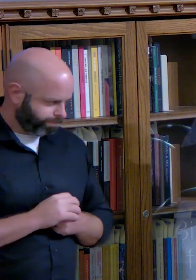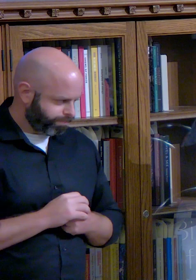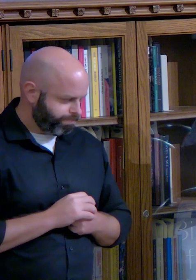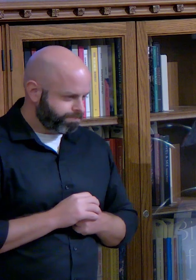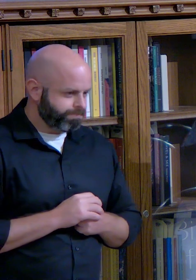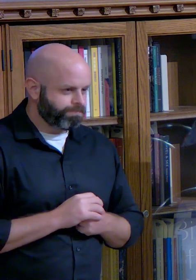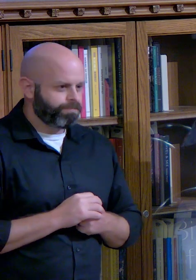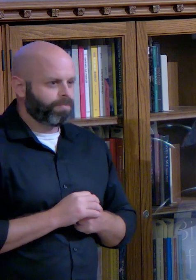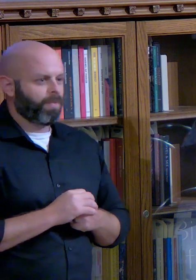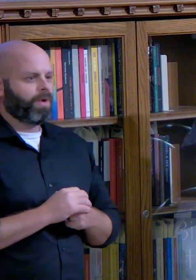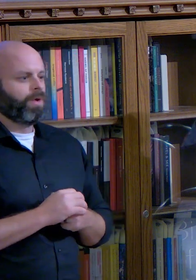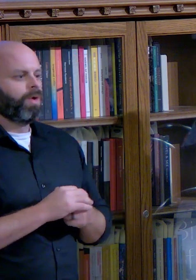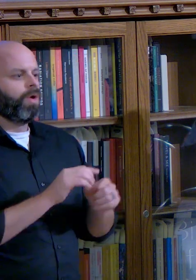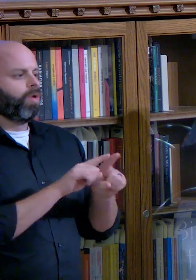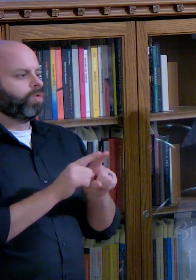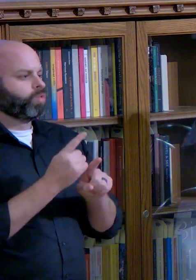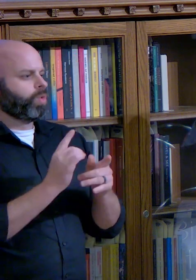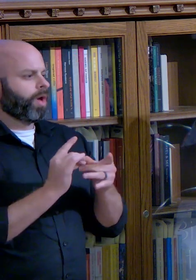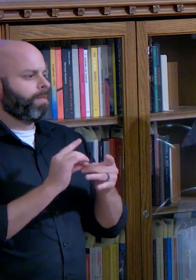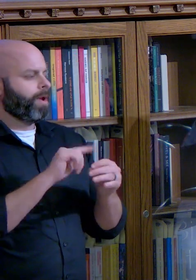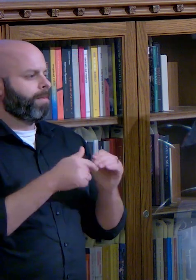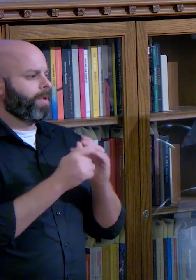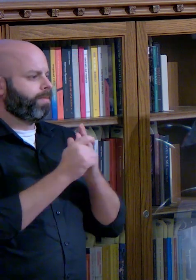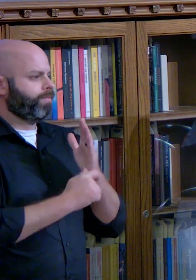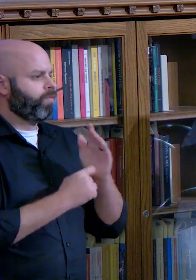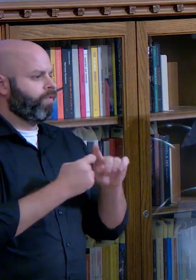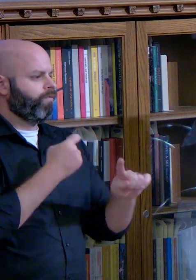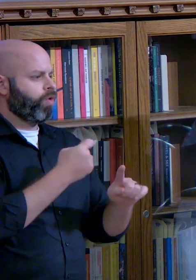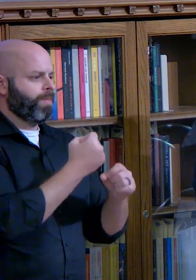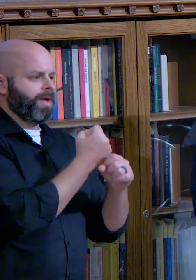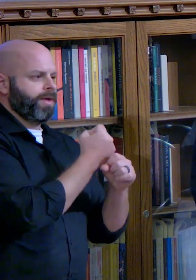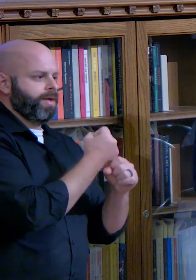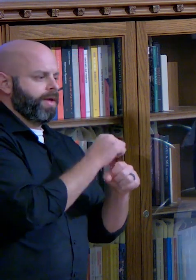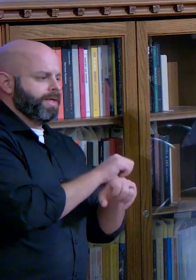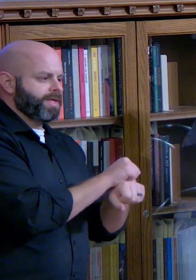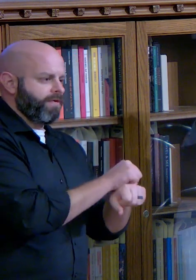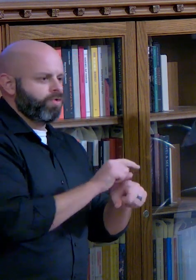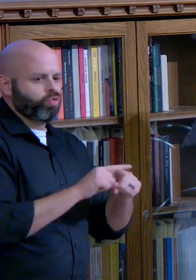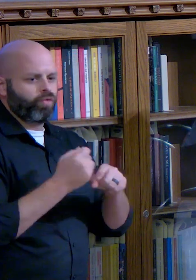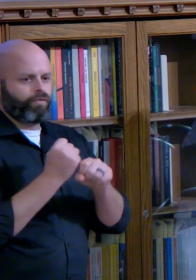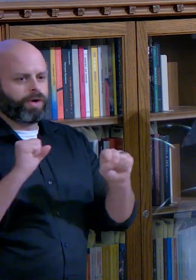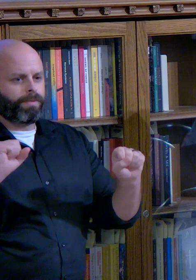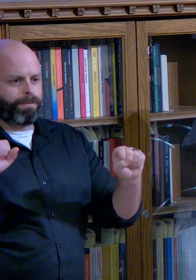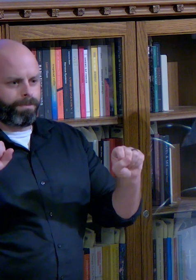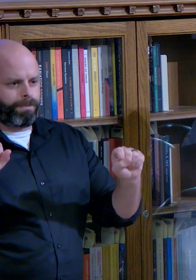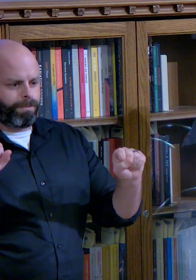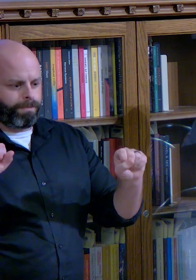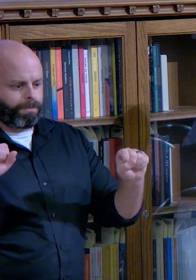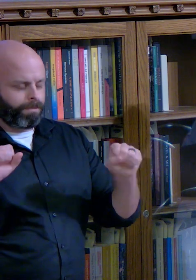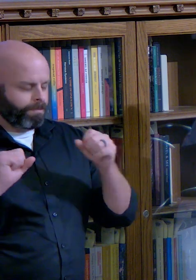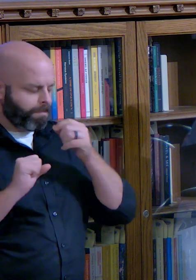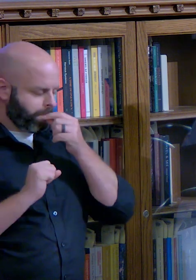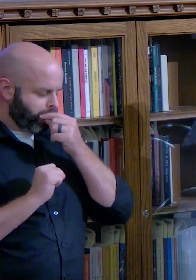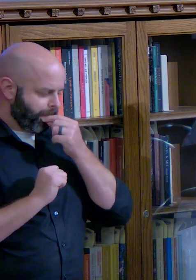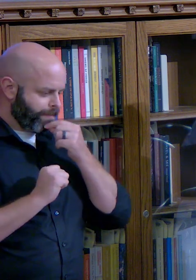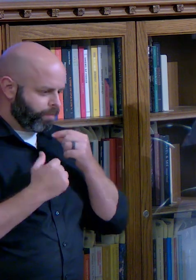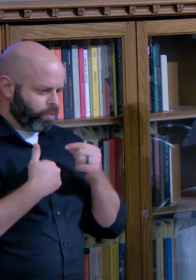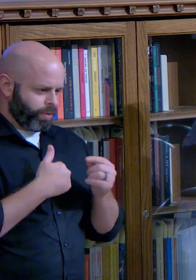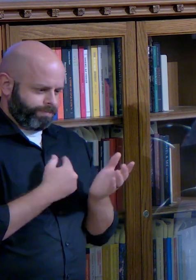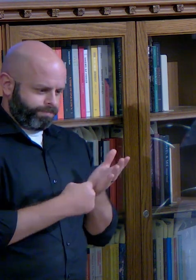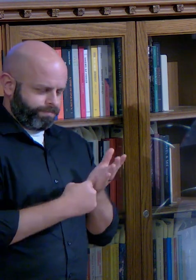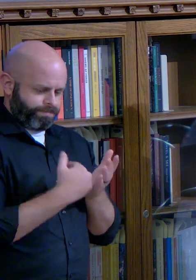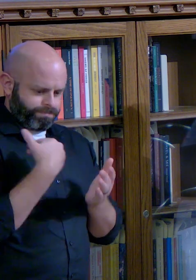the publication uh From Slavery to Freedom fre uh we were talking earlier about the